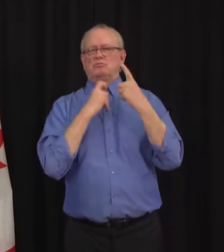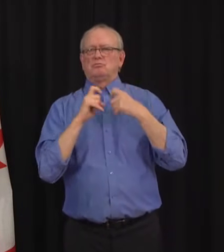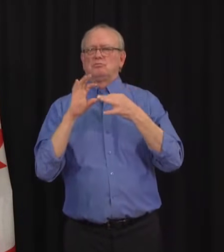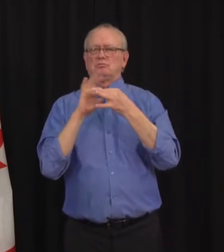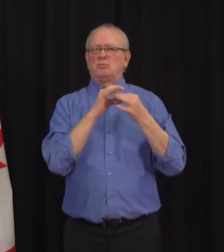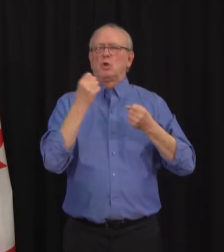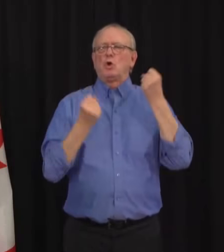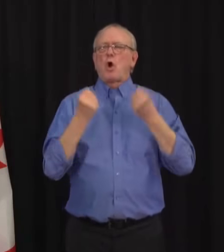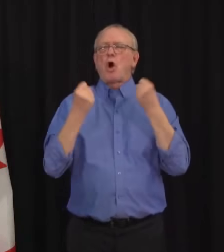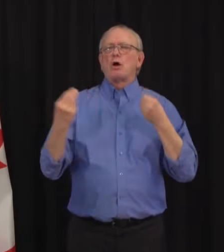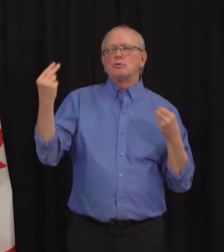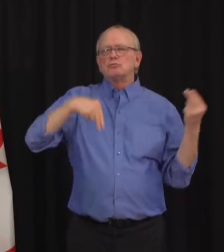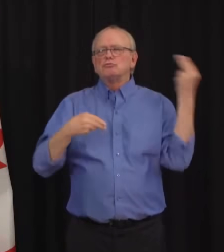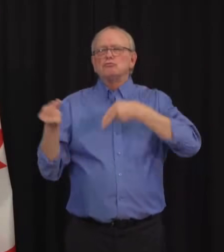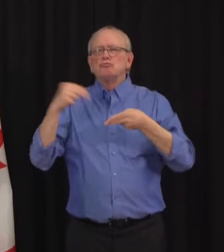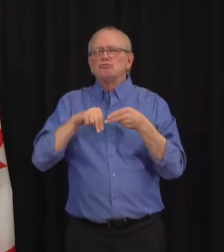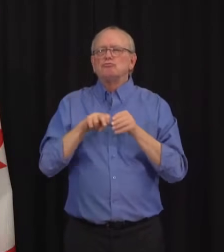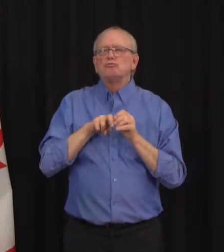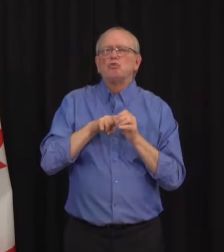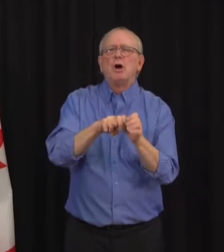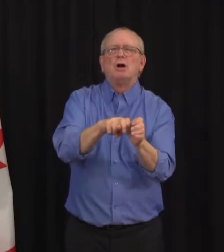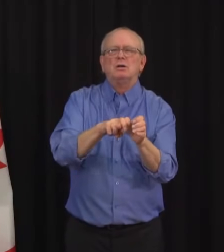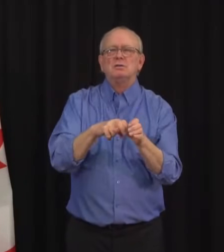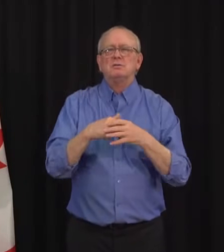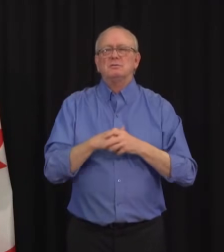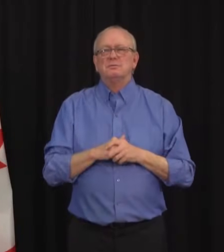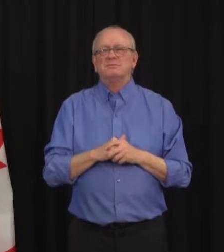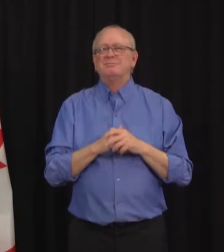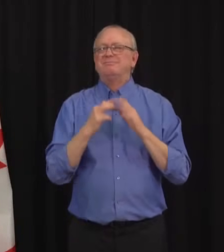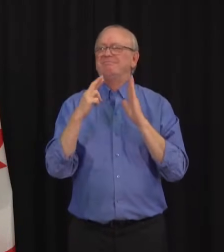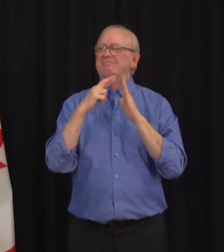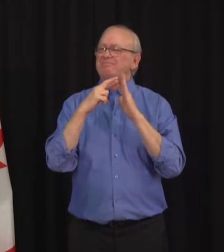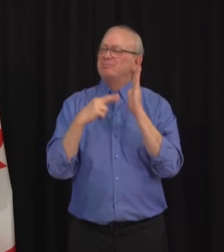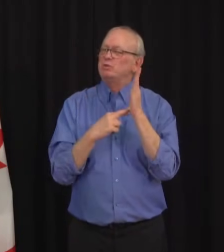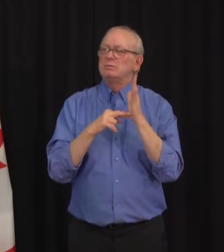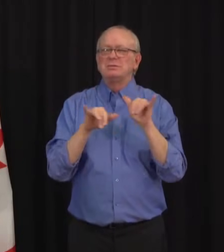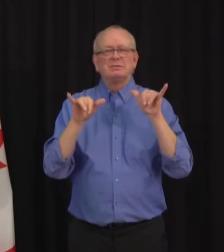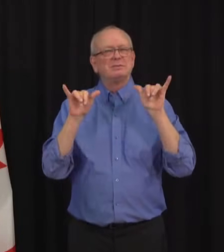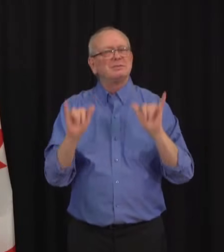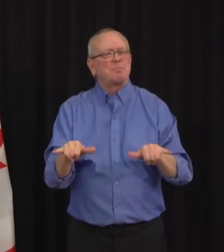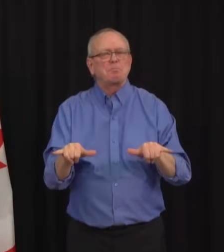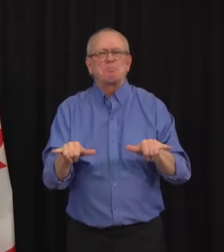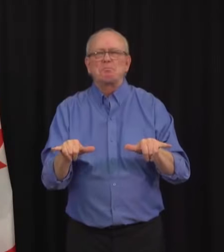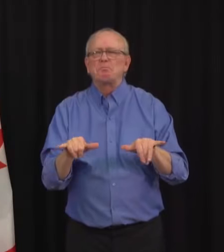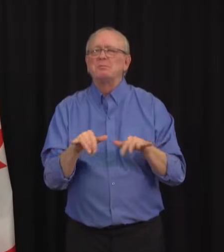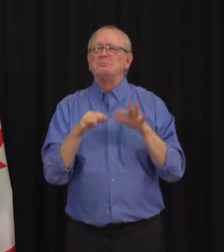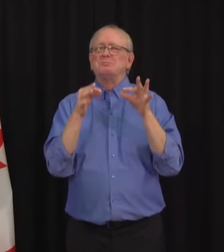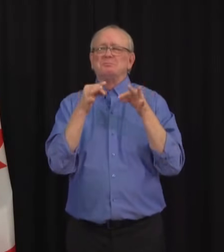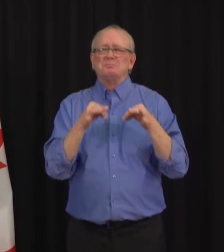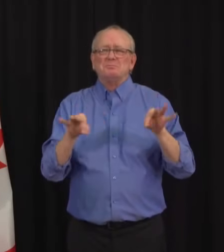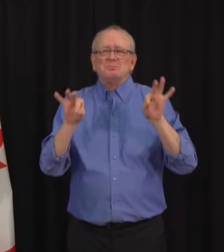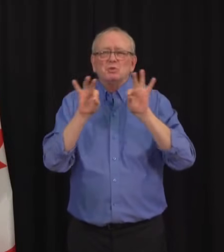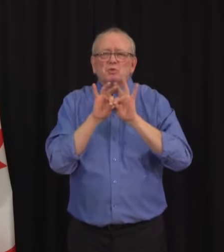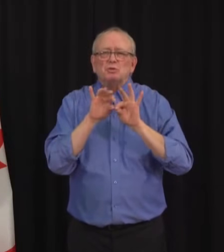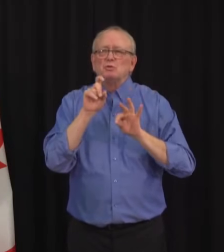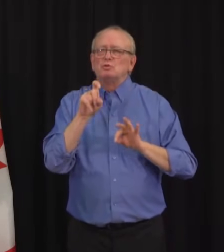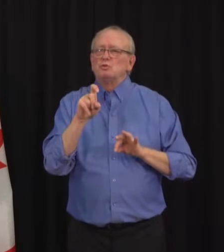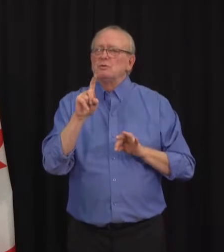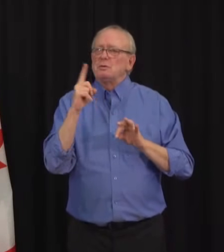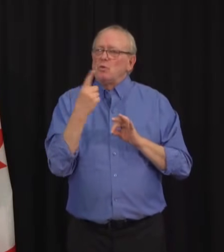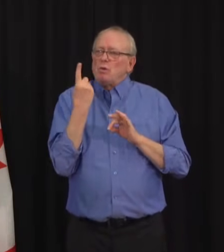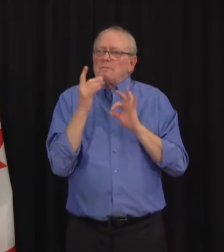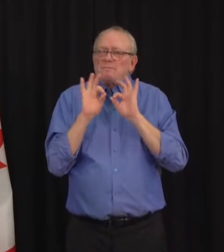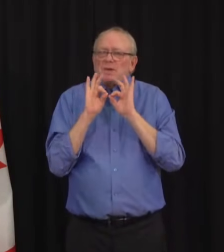Whenever possible, individuals should limit group travel to members of the same household. If that is not possible,